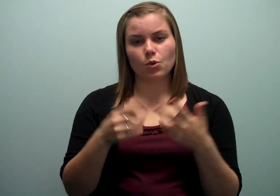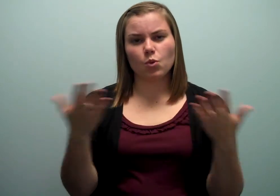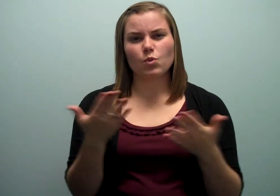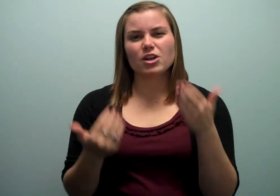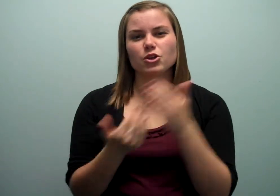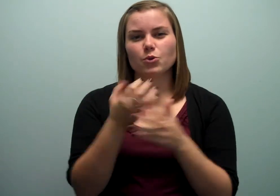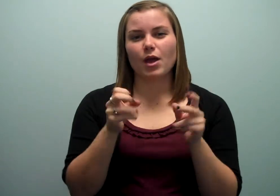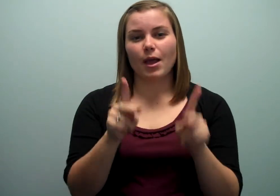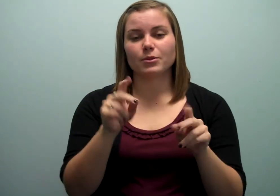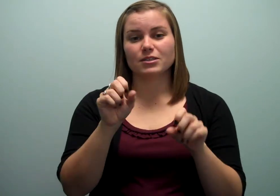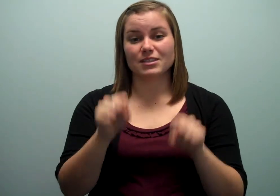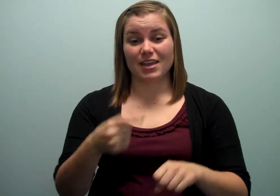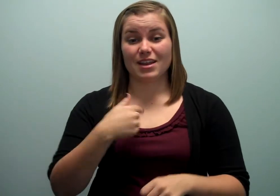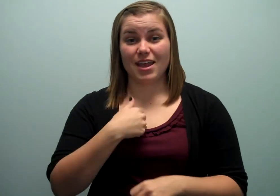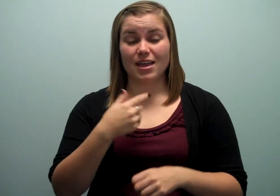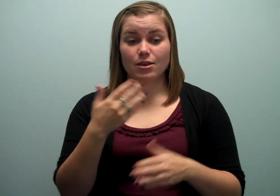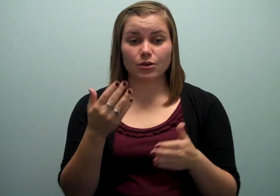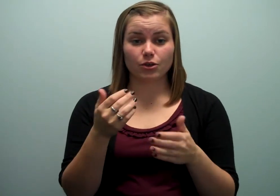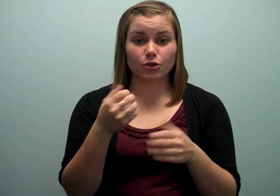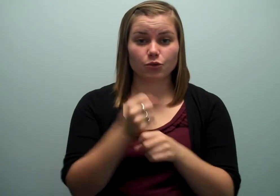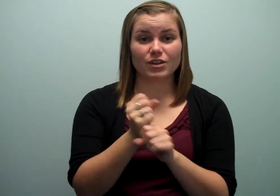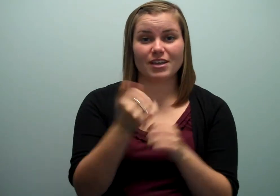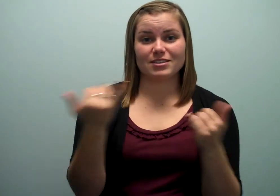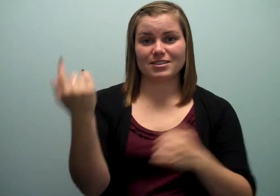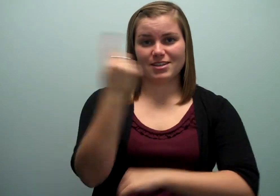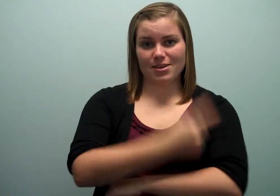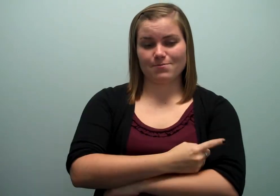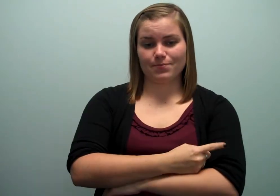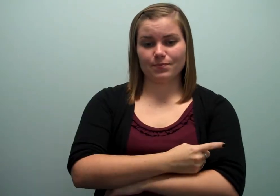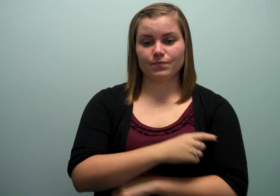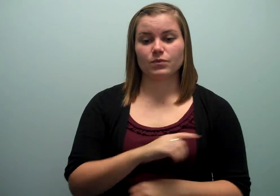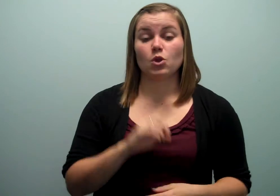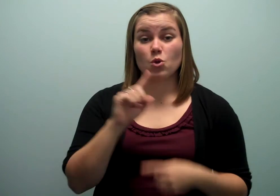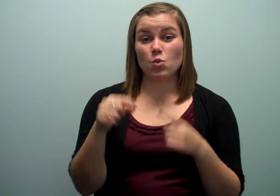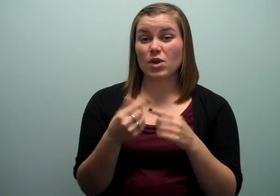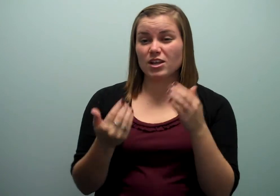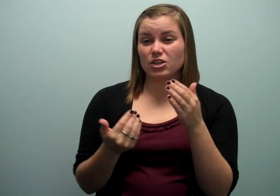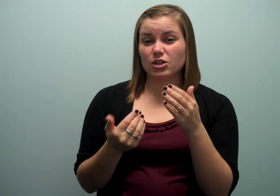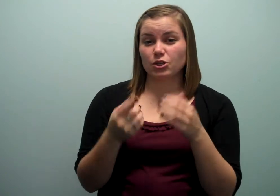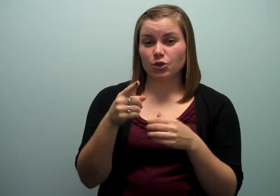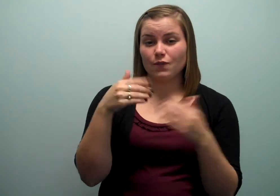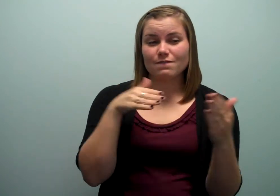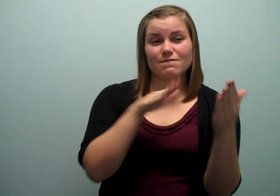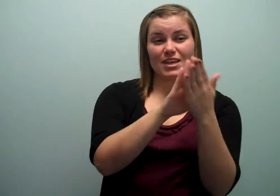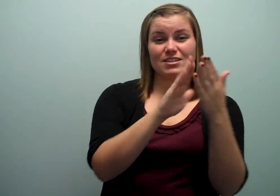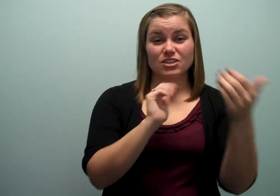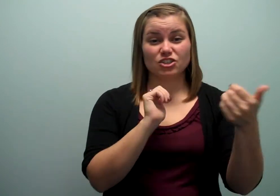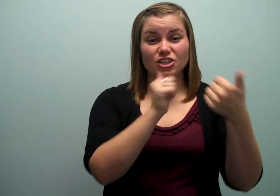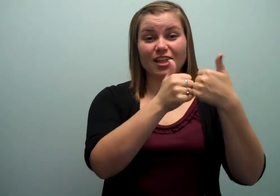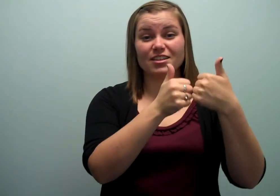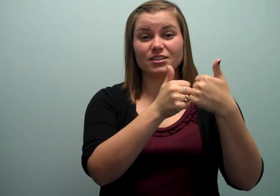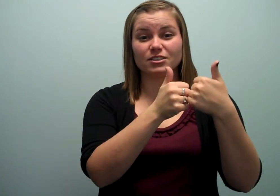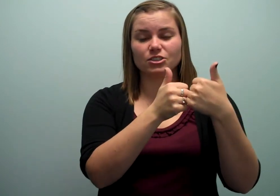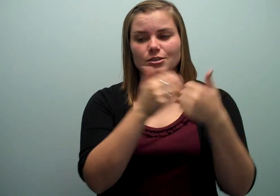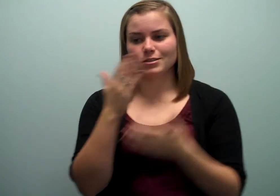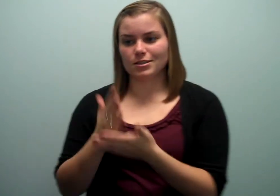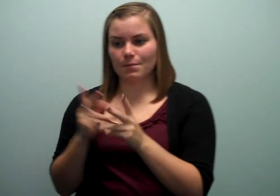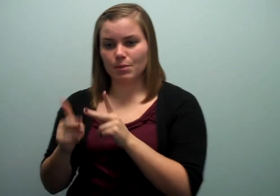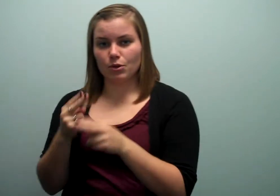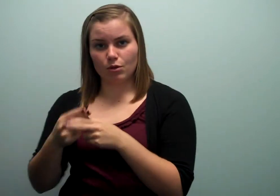I create today? When facing a new challenge, or what some people call a problem, what kind of questions do you